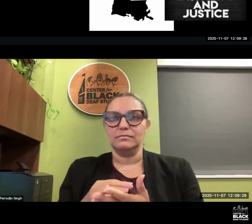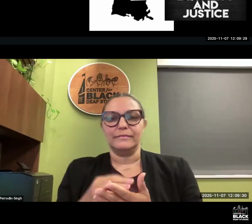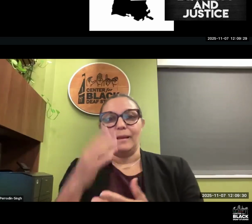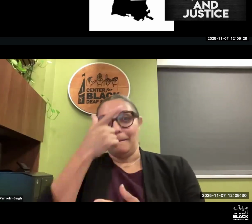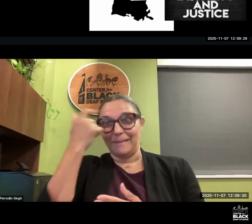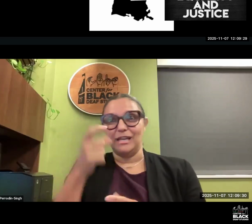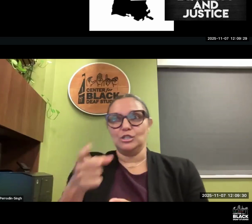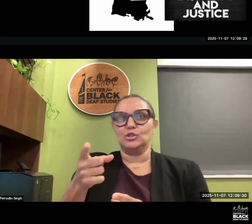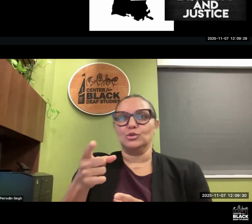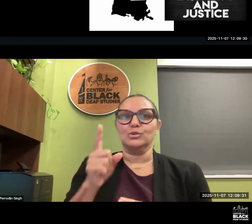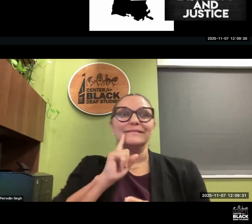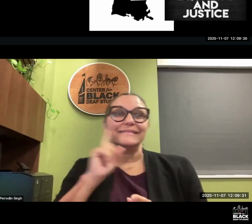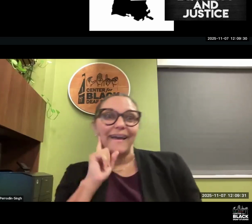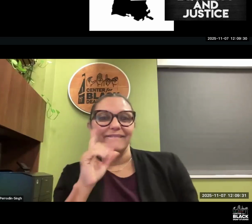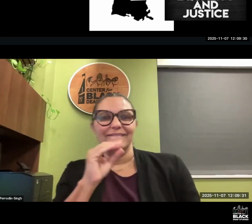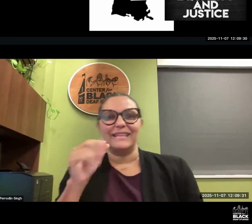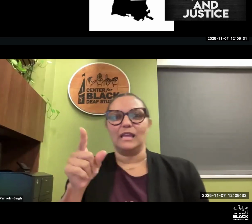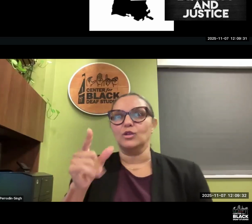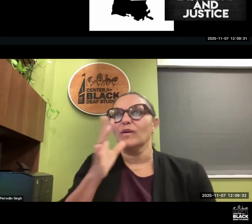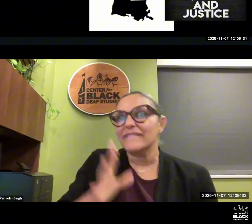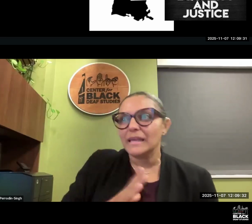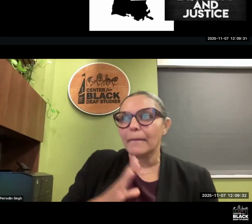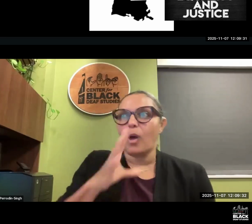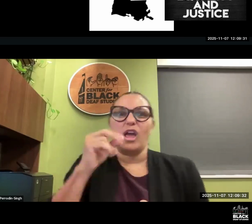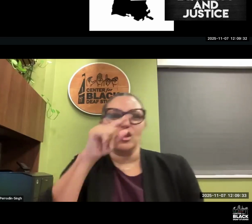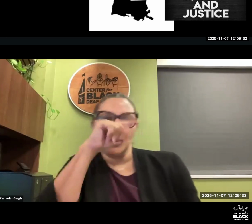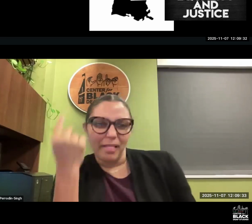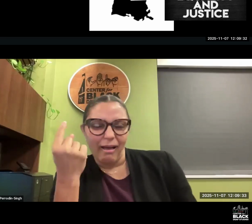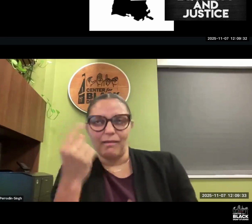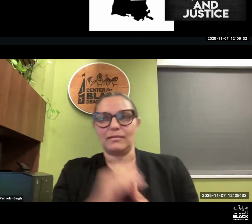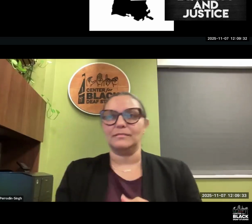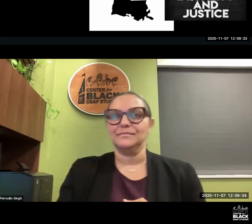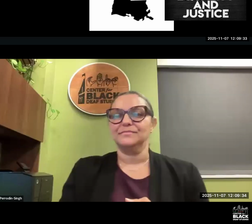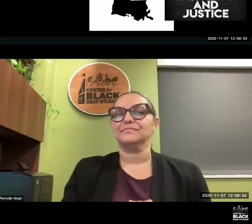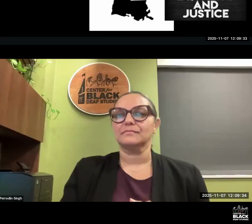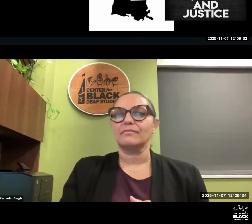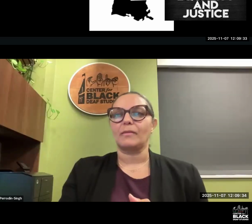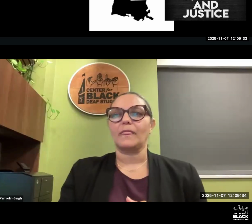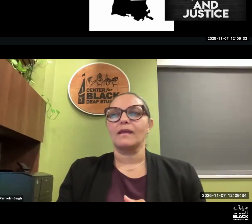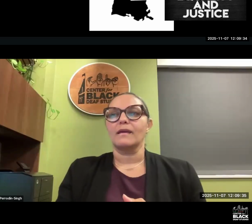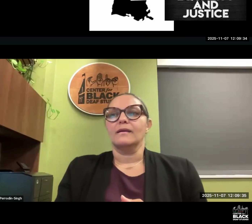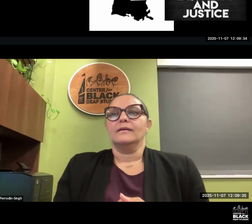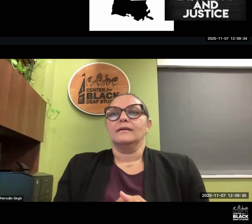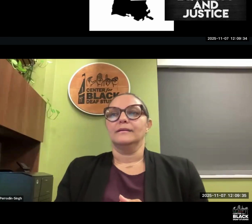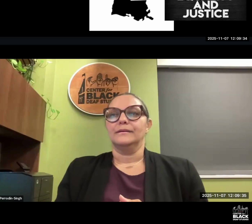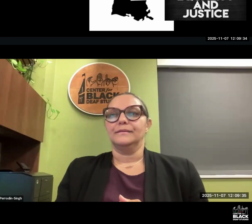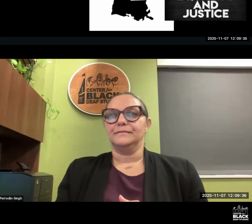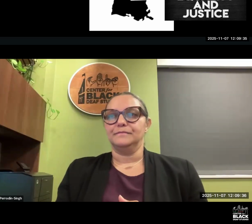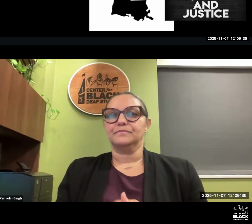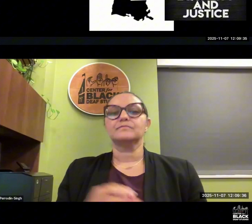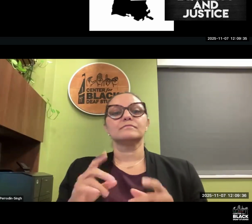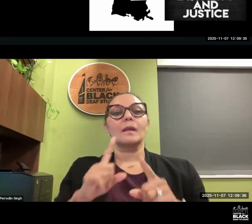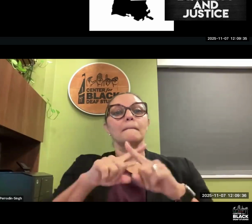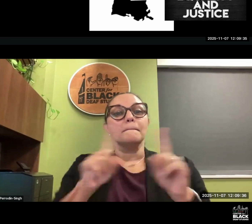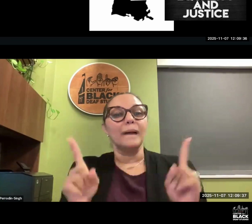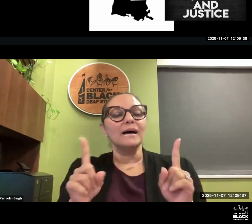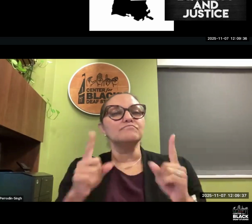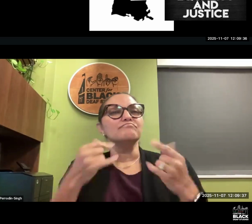experiences. Right. There was that sense of failure, in a way of being Black and being a